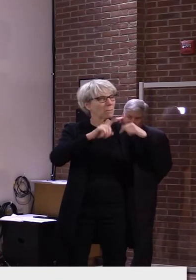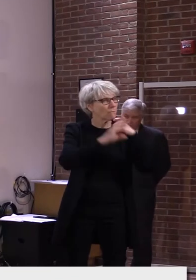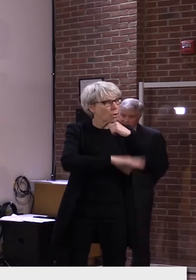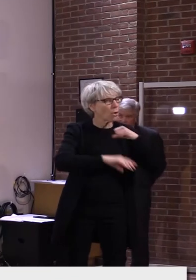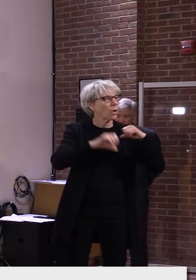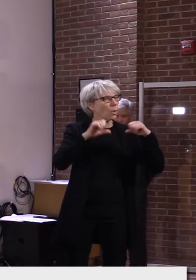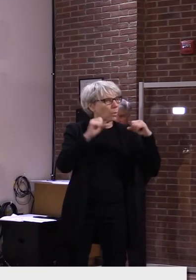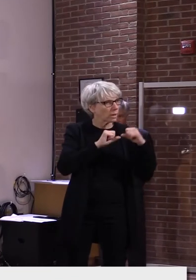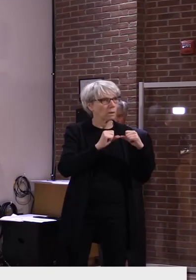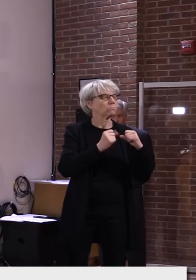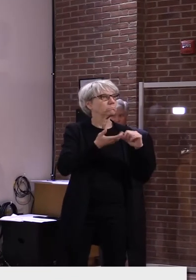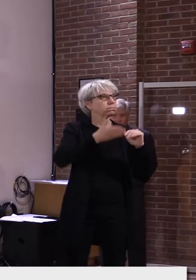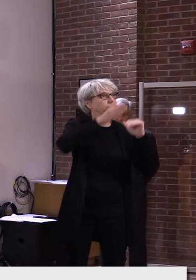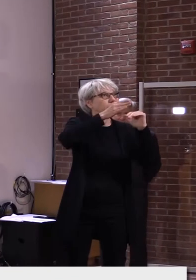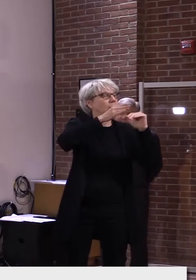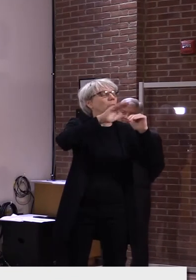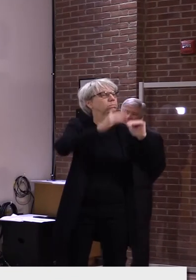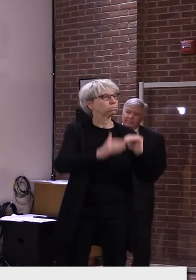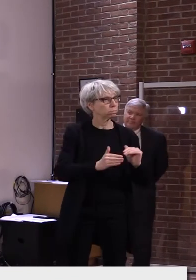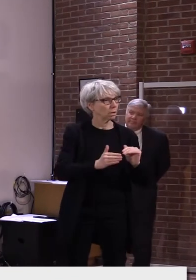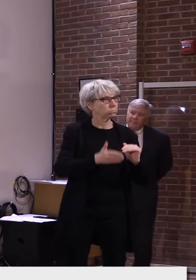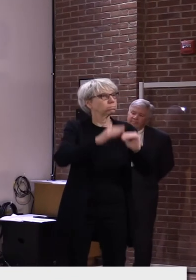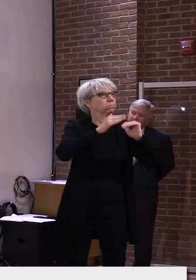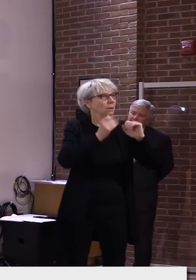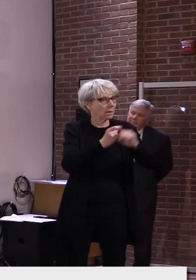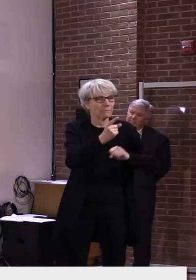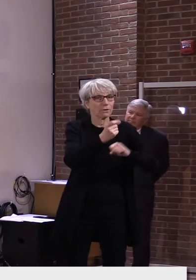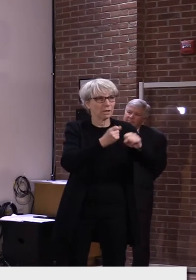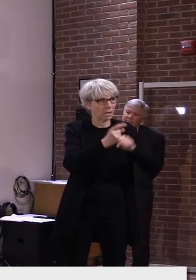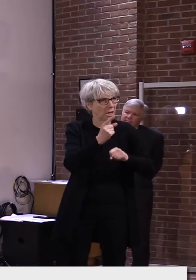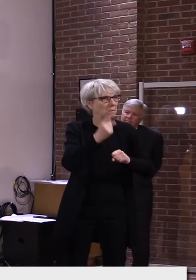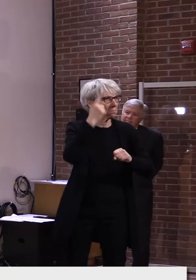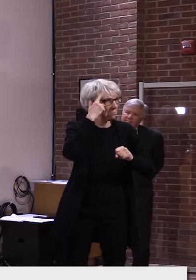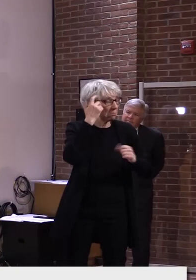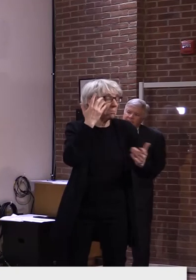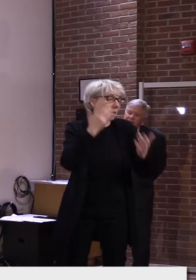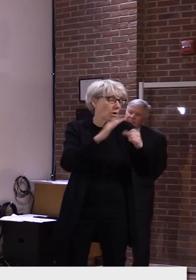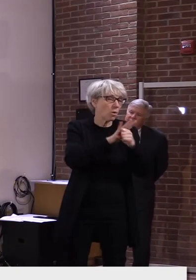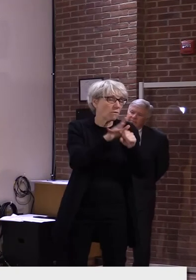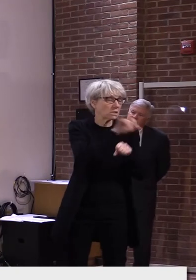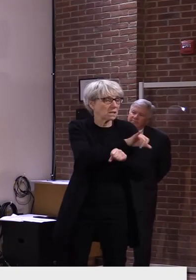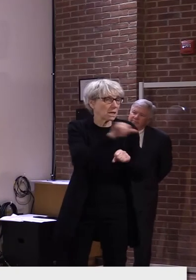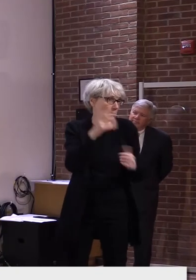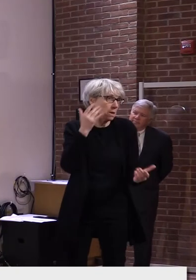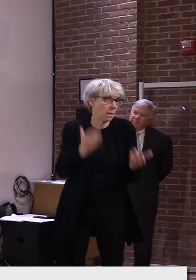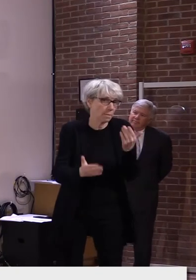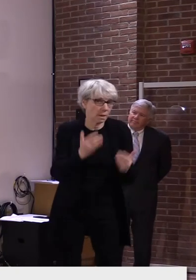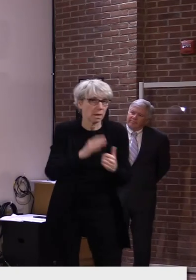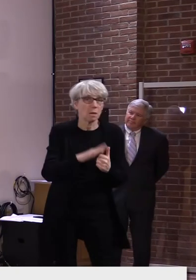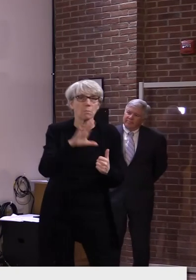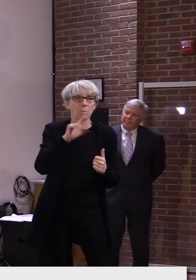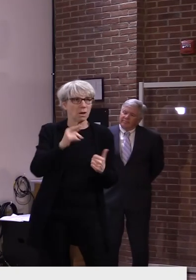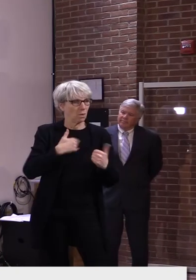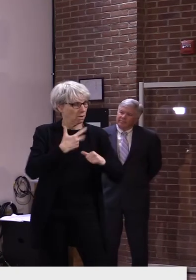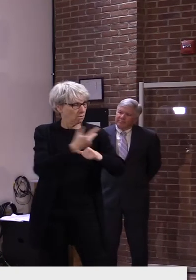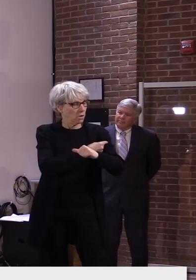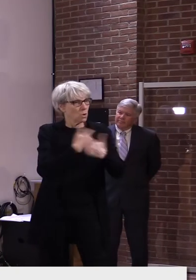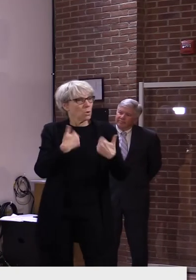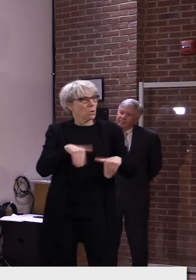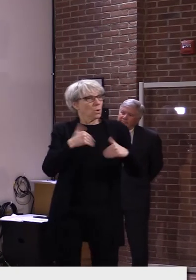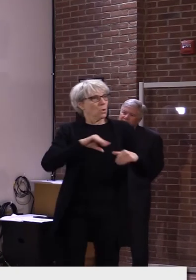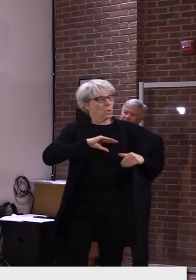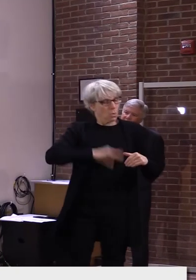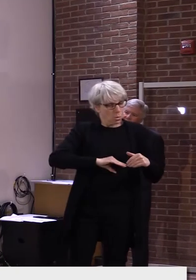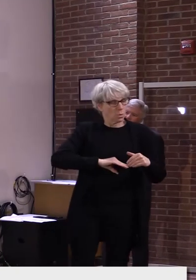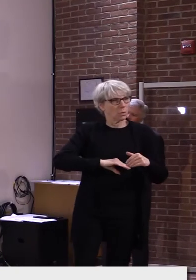and I believe that we'll see the same with COVID as well. But we have something we know works, and we can protect